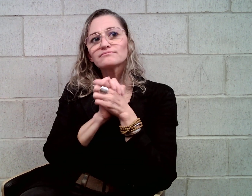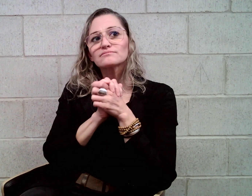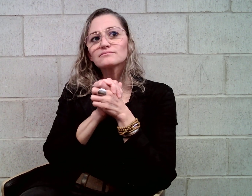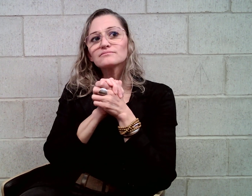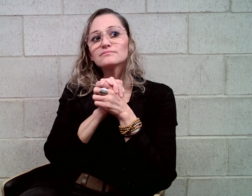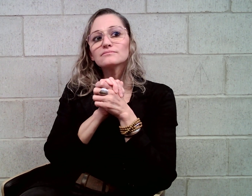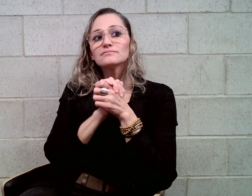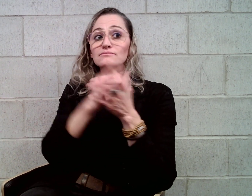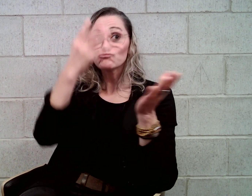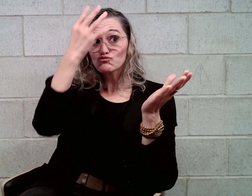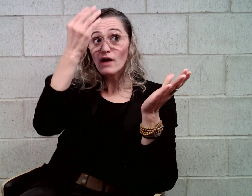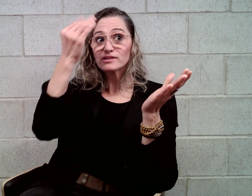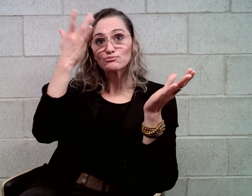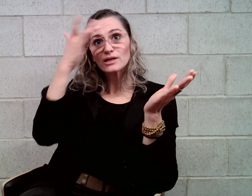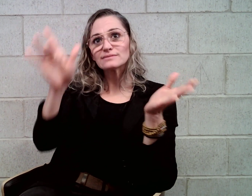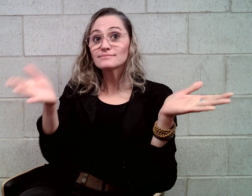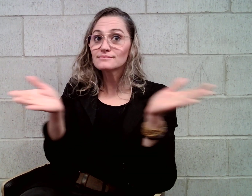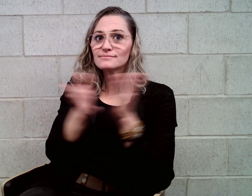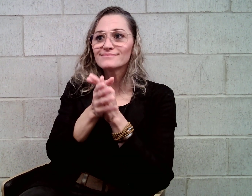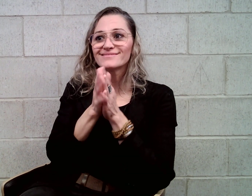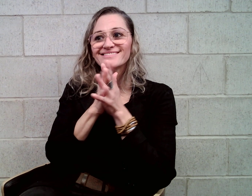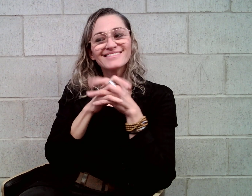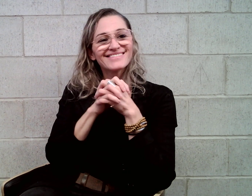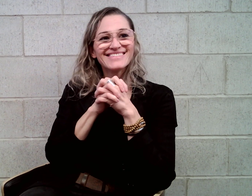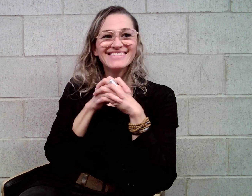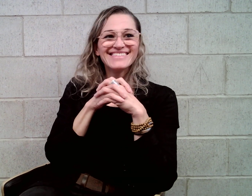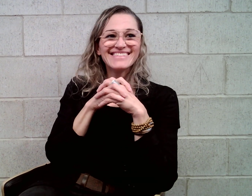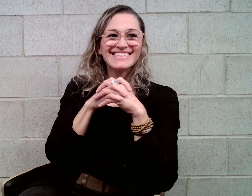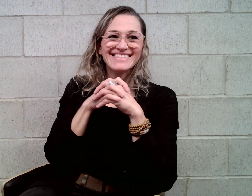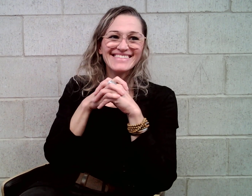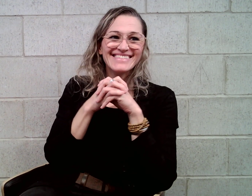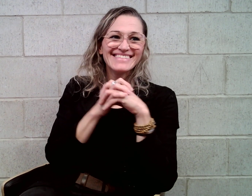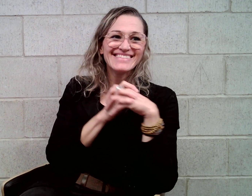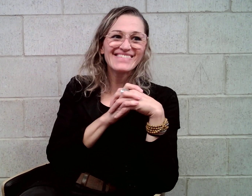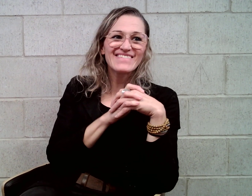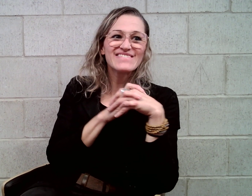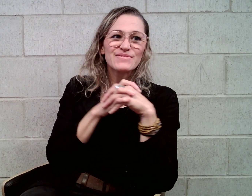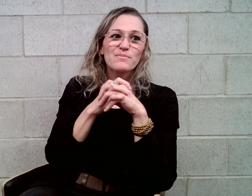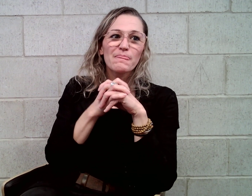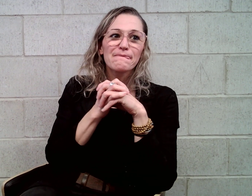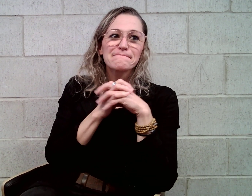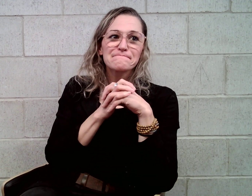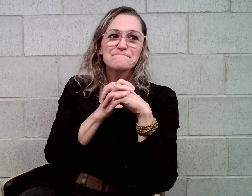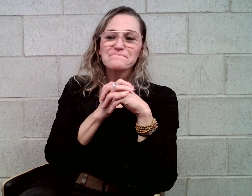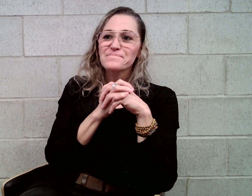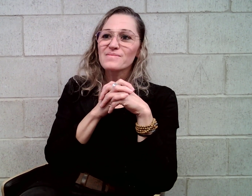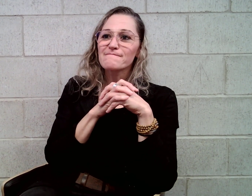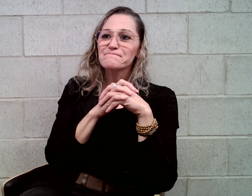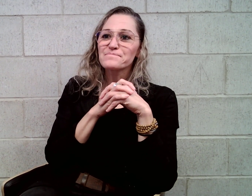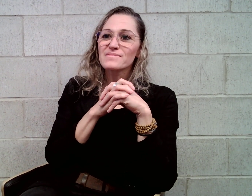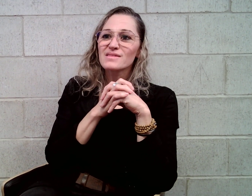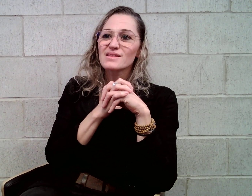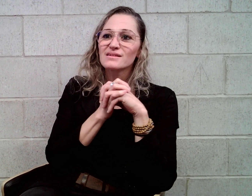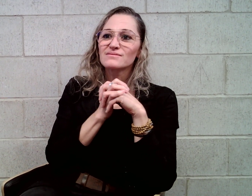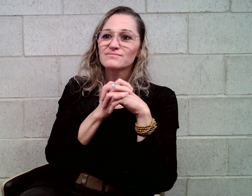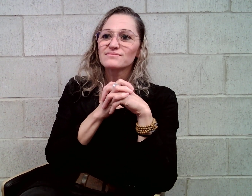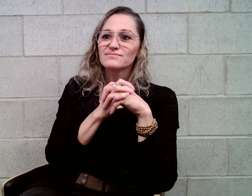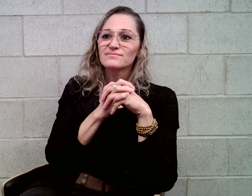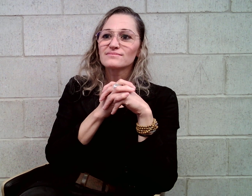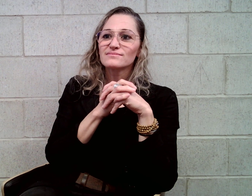really believe, to see that together. And that's Ravi, right? That's Ravi. That's Ravi, and that's also what the beautiful, beautiful translation